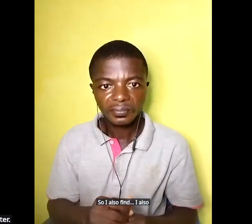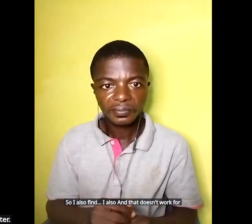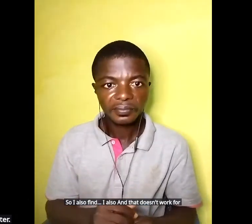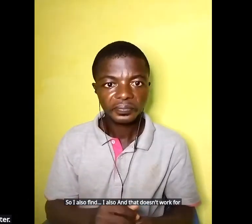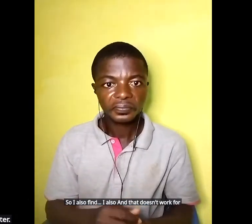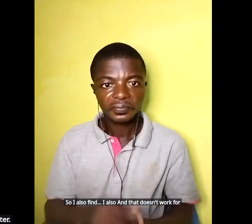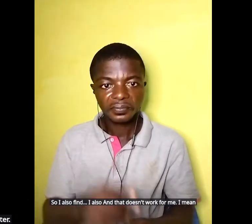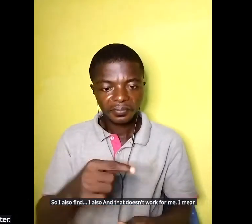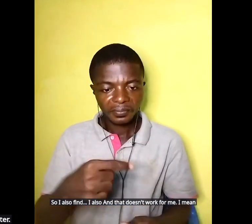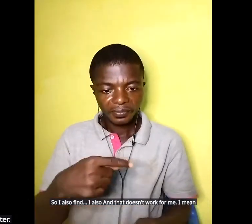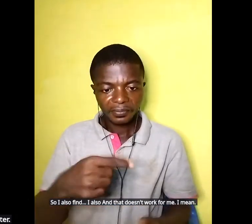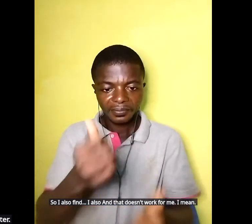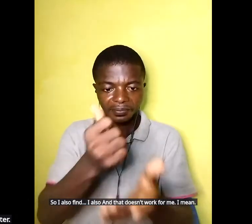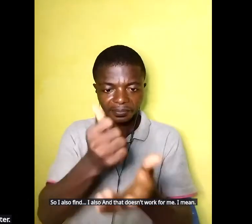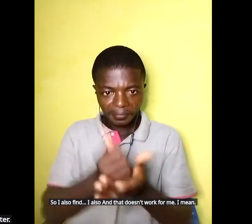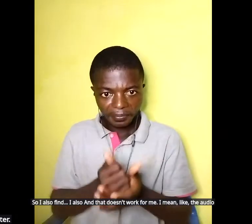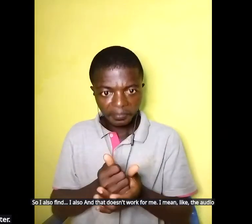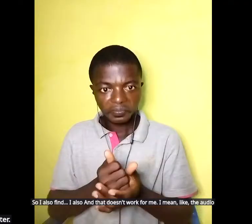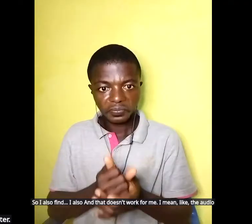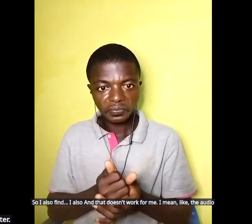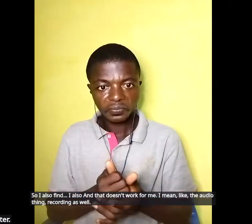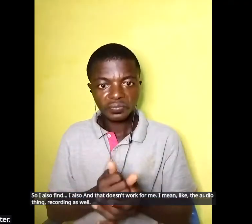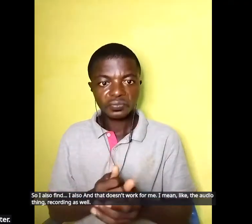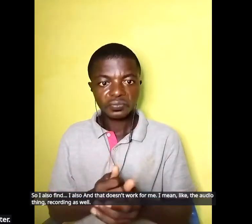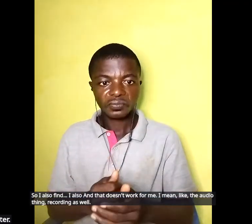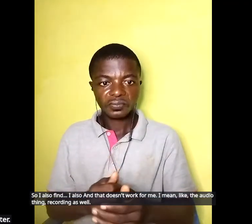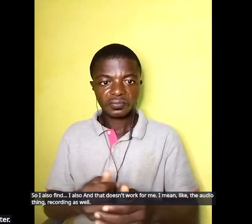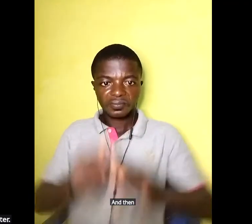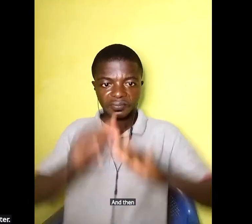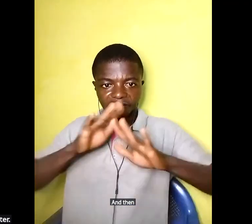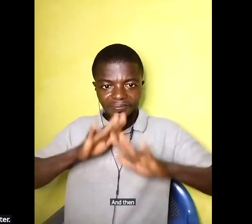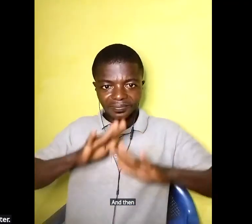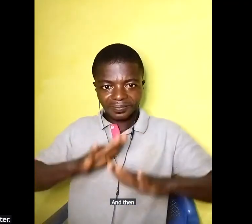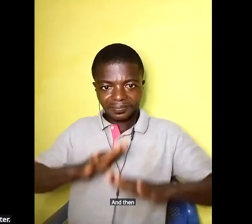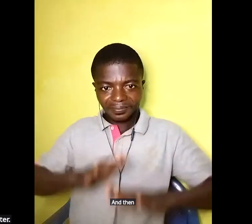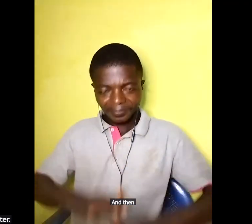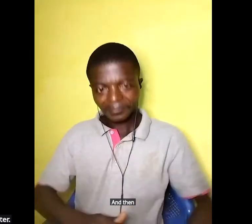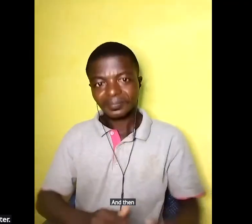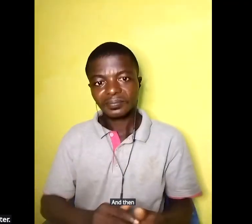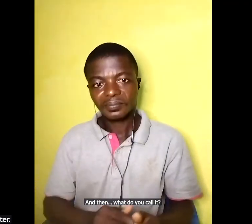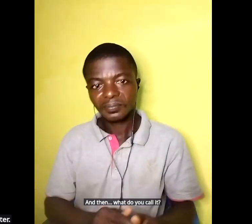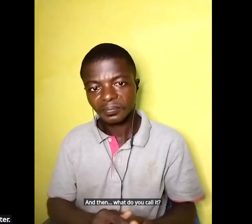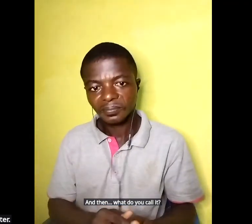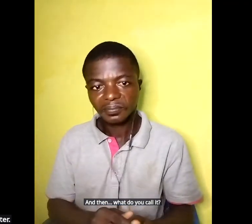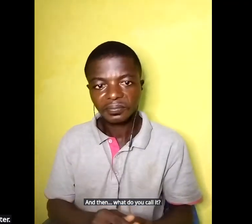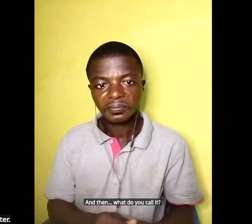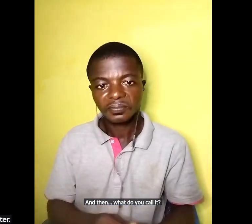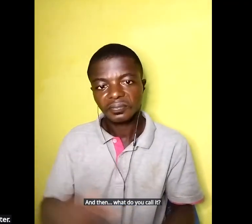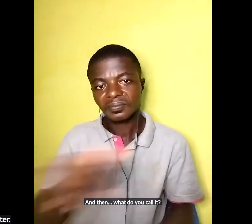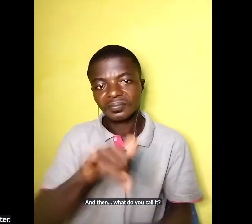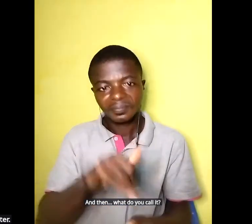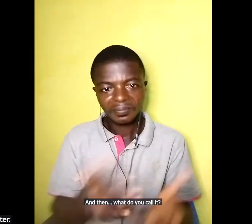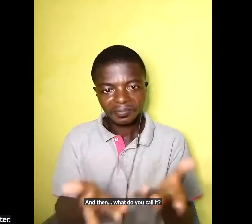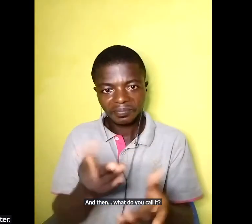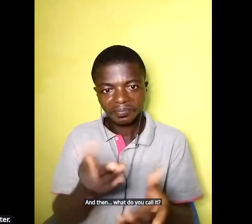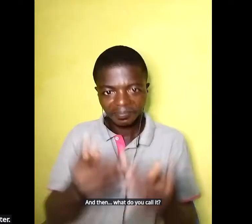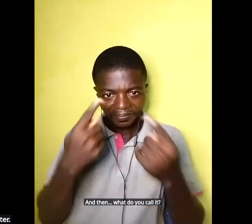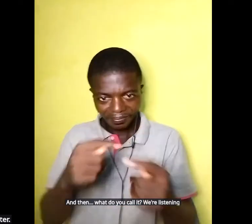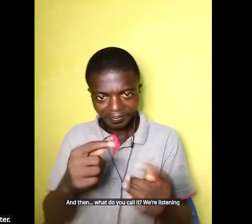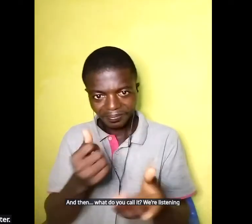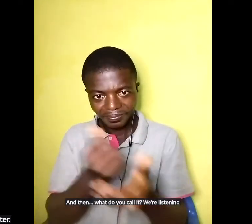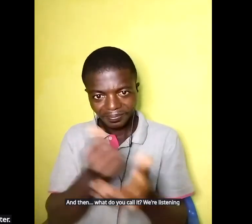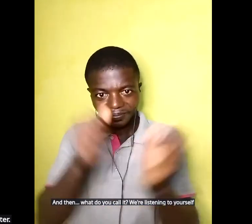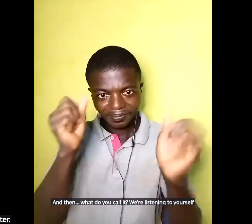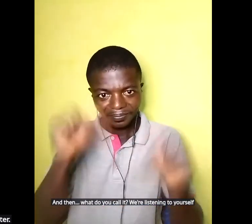I mean, like the audio thing, recording yourself, and then what do you call it? Listening to yourself, what